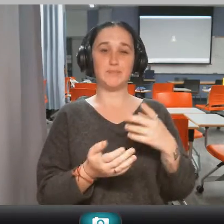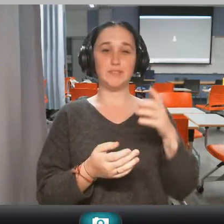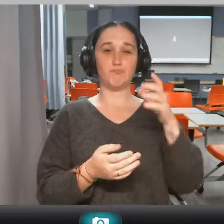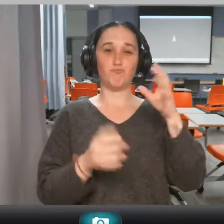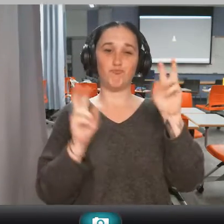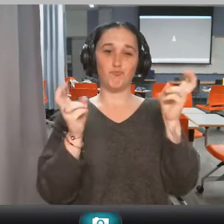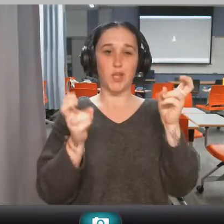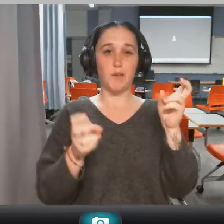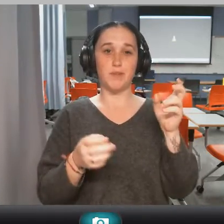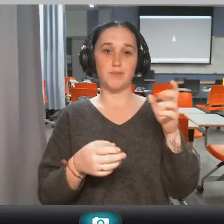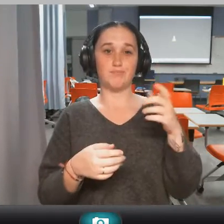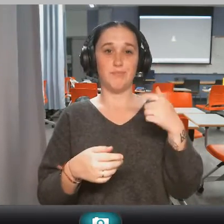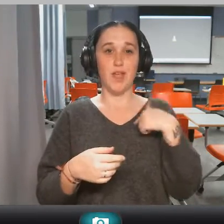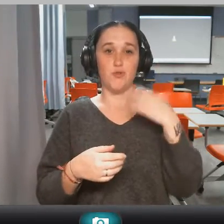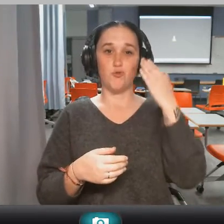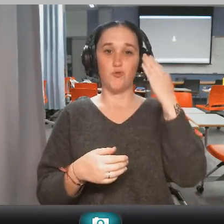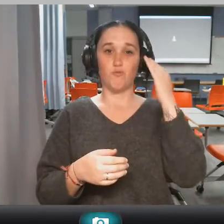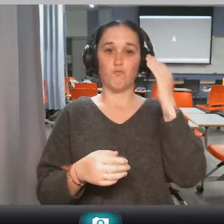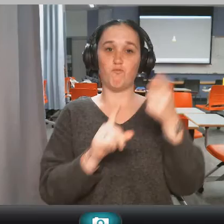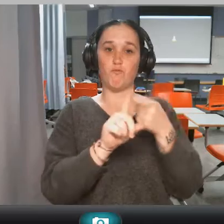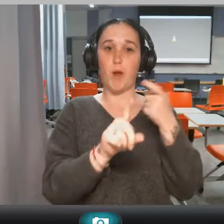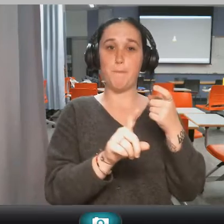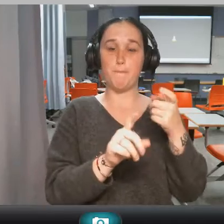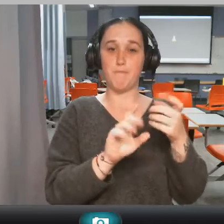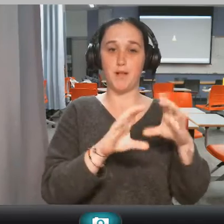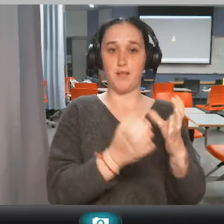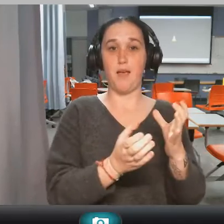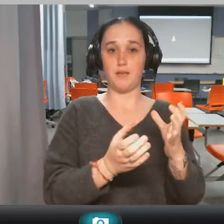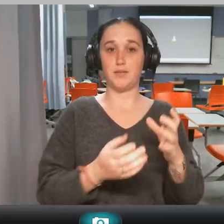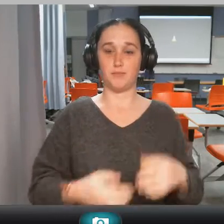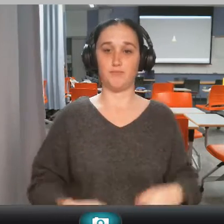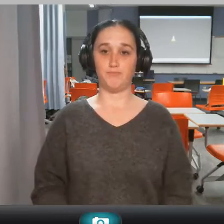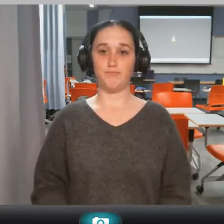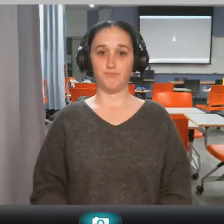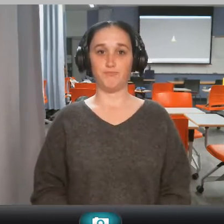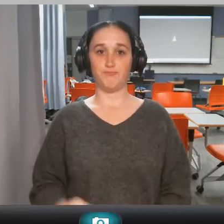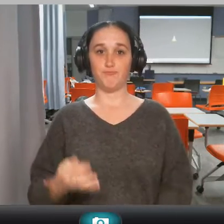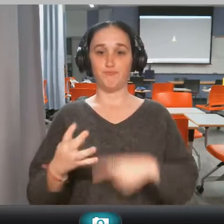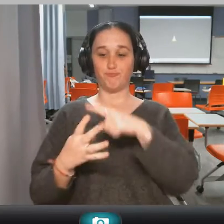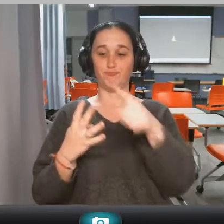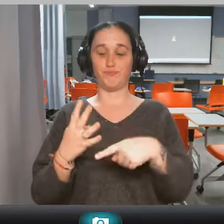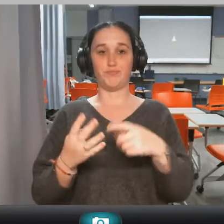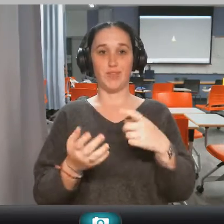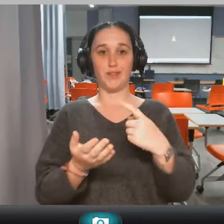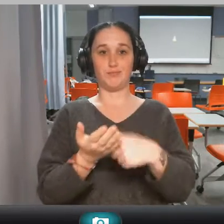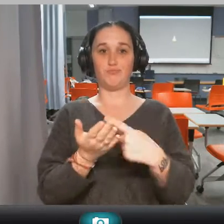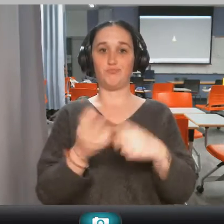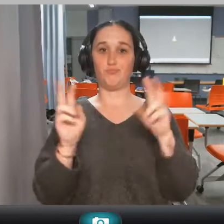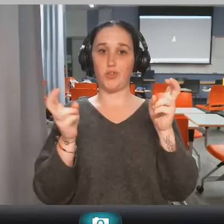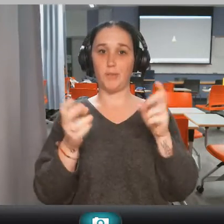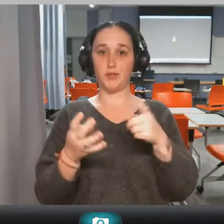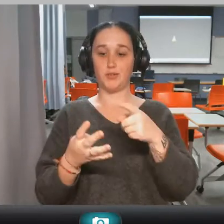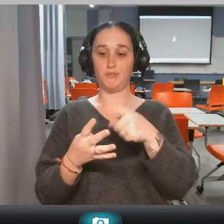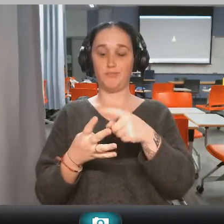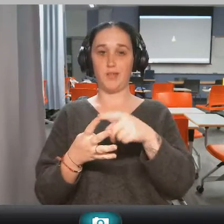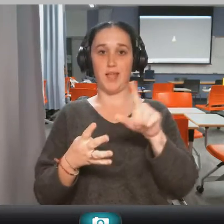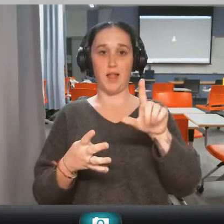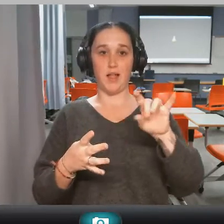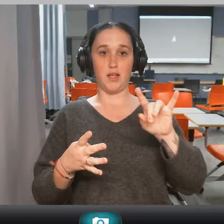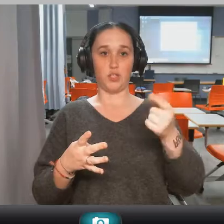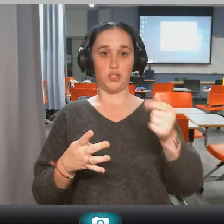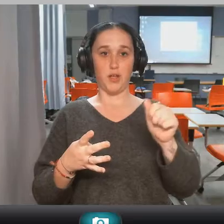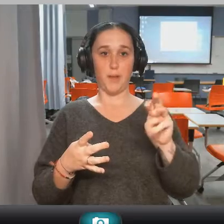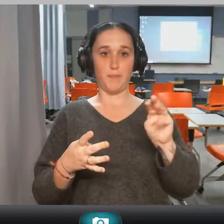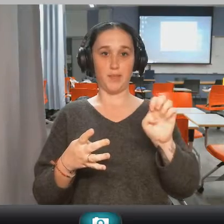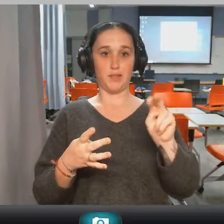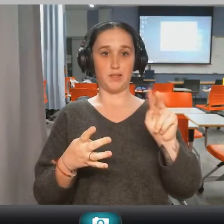first thing we're going to go over is ligaments. Then we're going to talk a little bit about bruises and pupils and